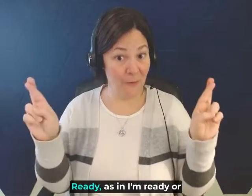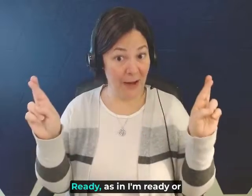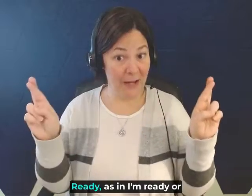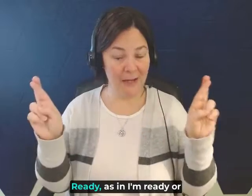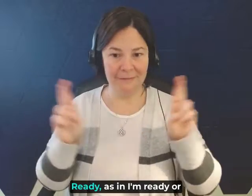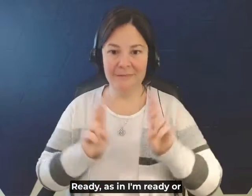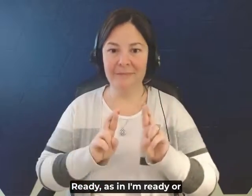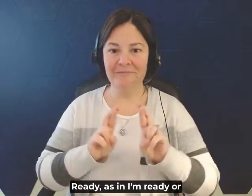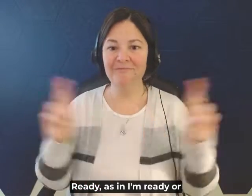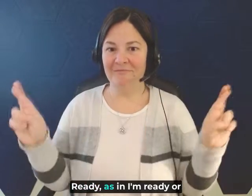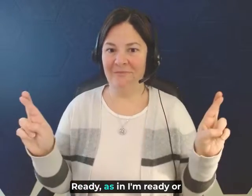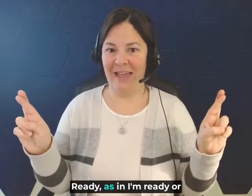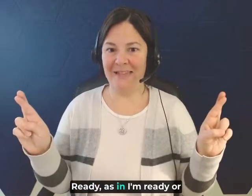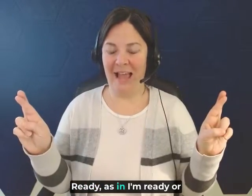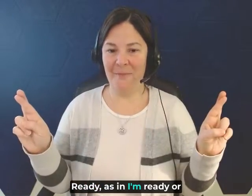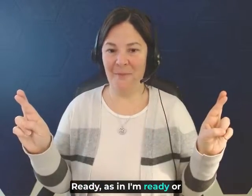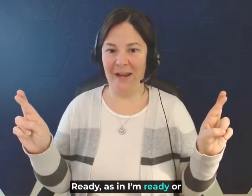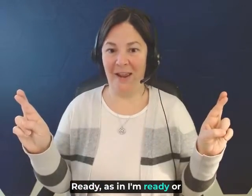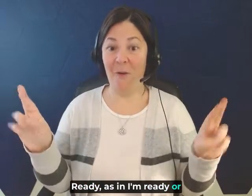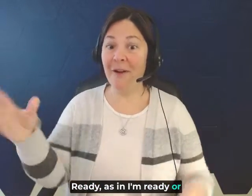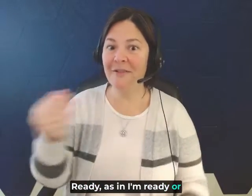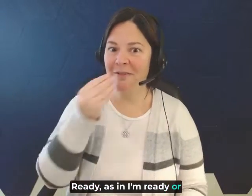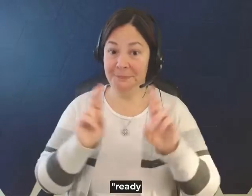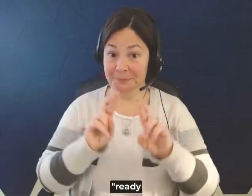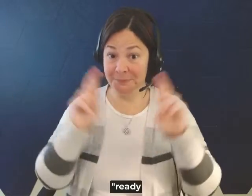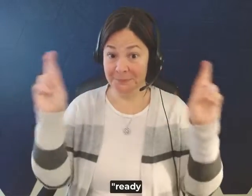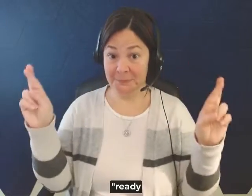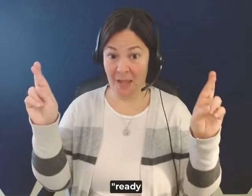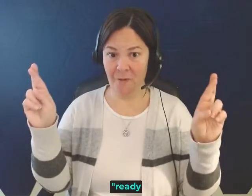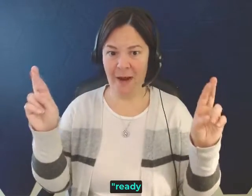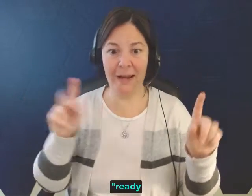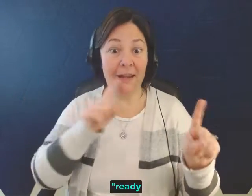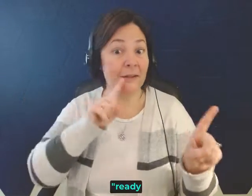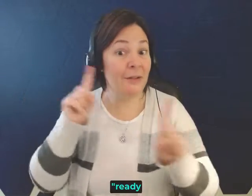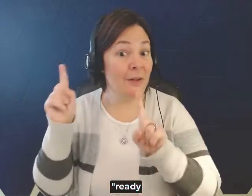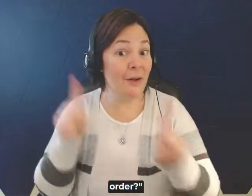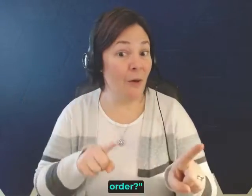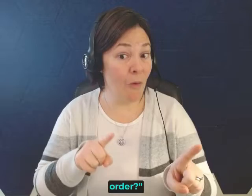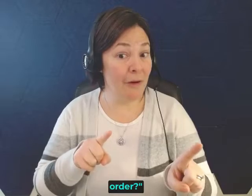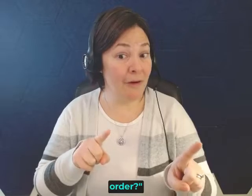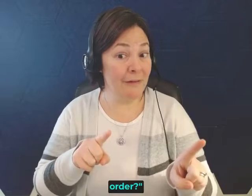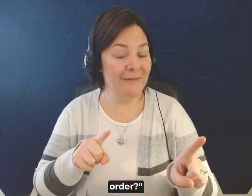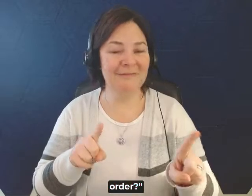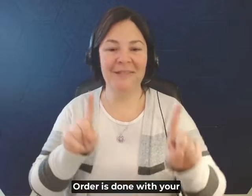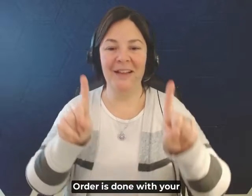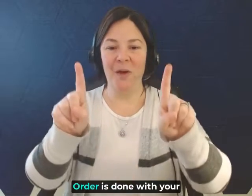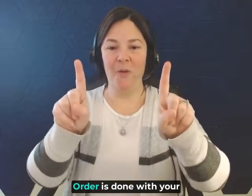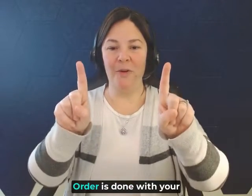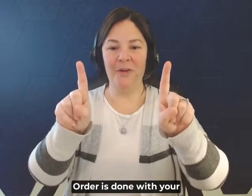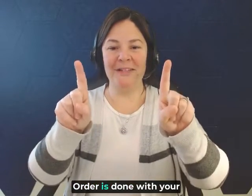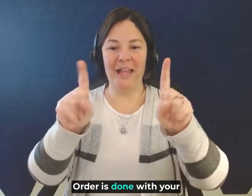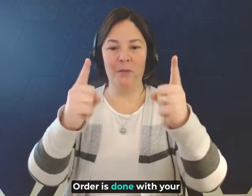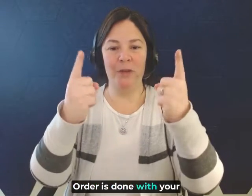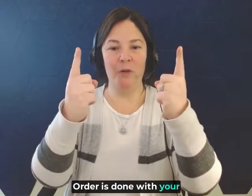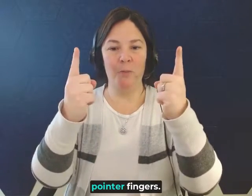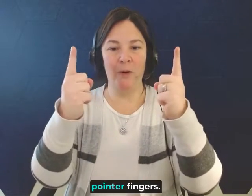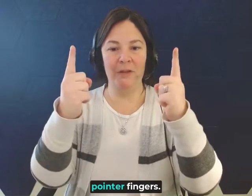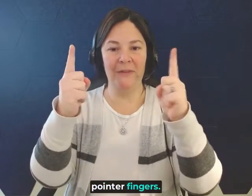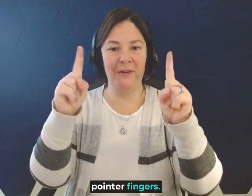Ready? As in I'm ready, or ready, order. Order is done with your pointer fingers. The